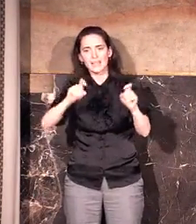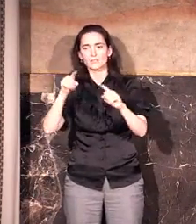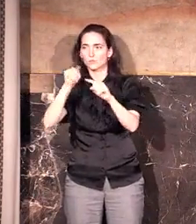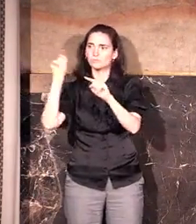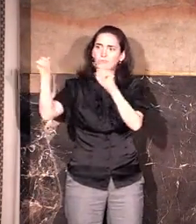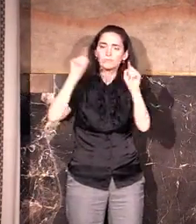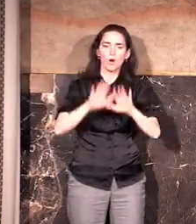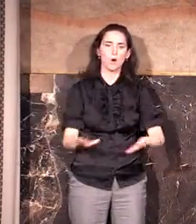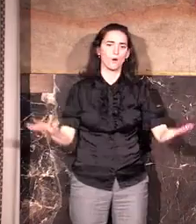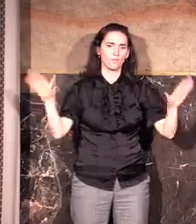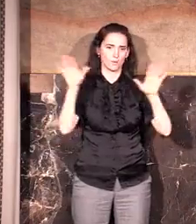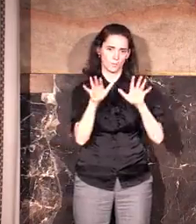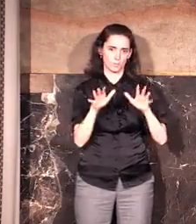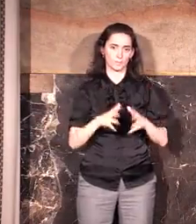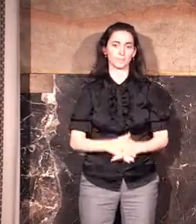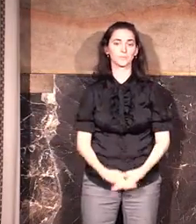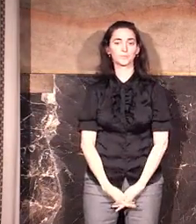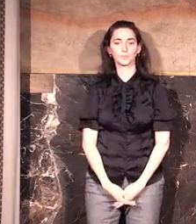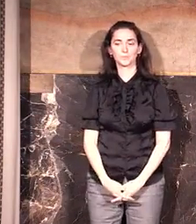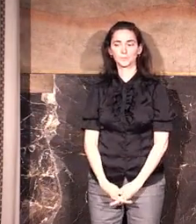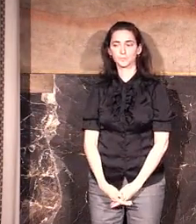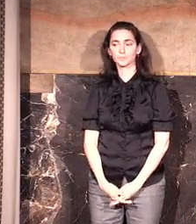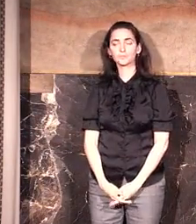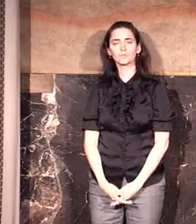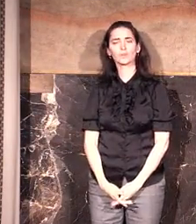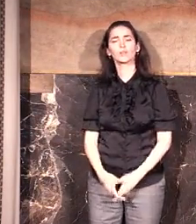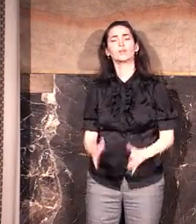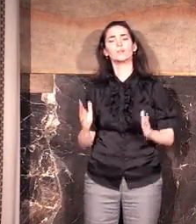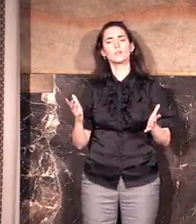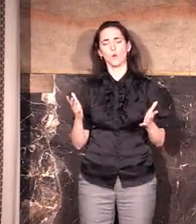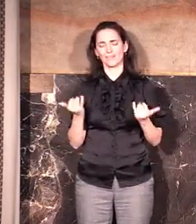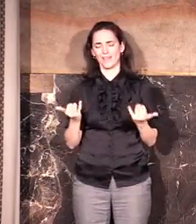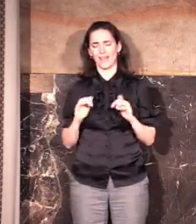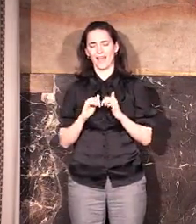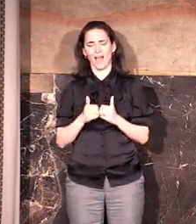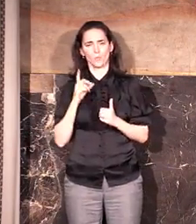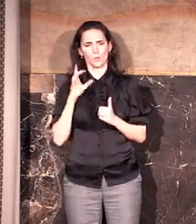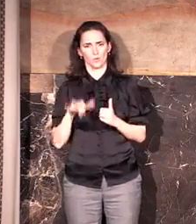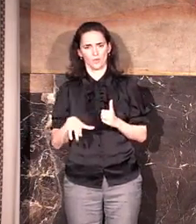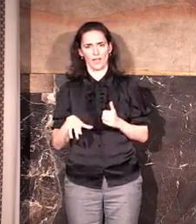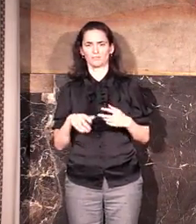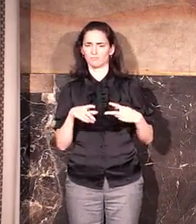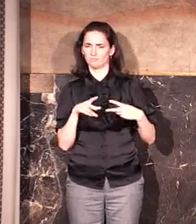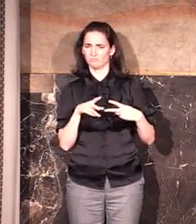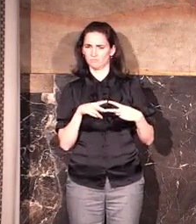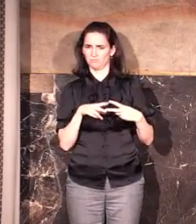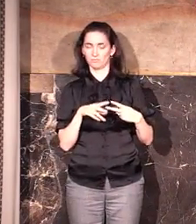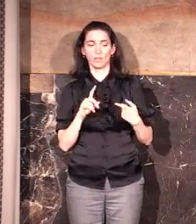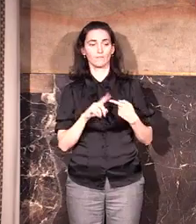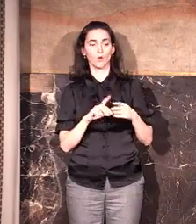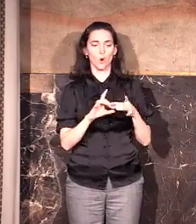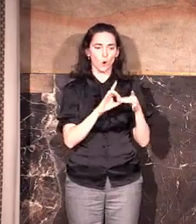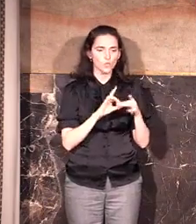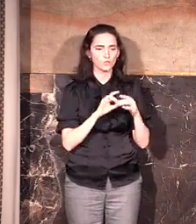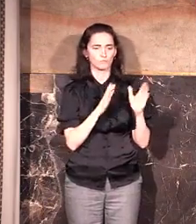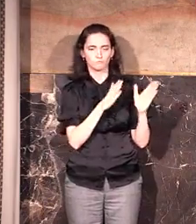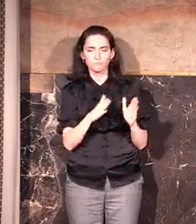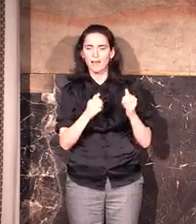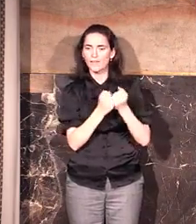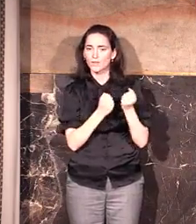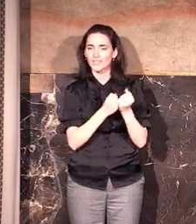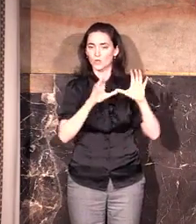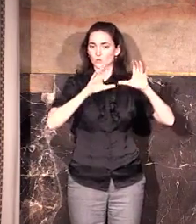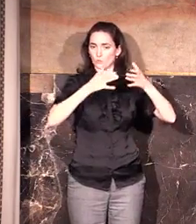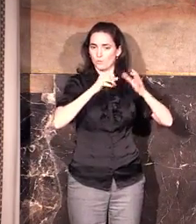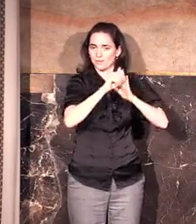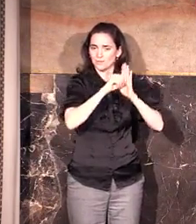And we're going to do that through a number of different ways. One of them I talked about is our organization and coordination and advocacy as a group of labs